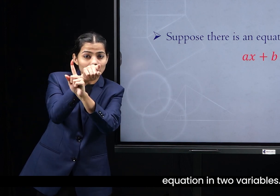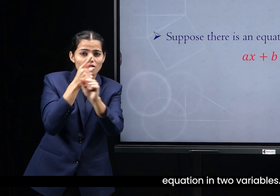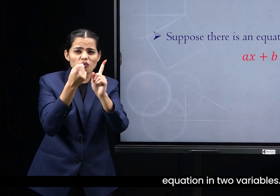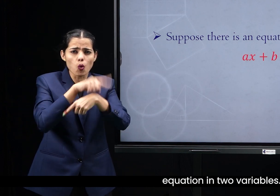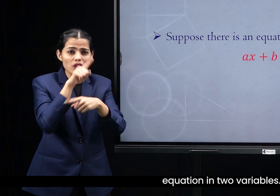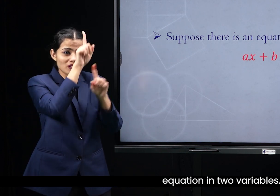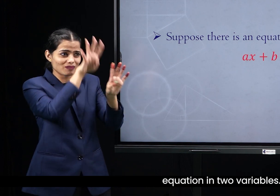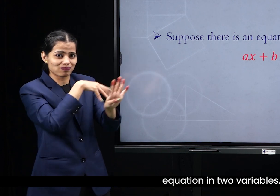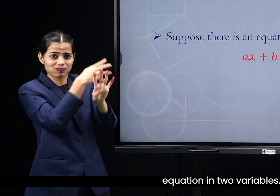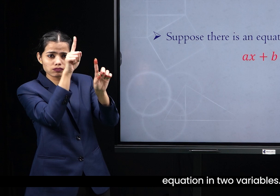variables.